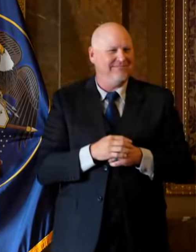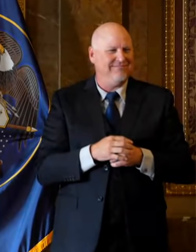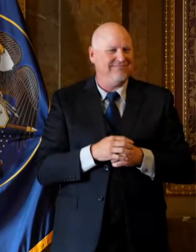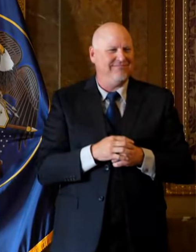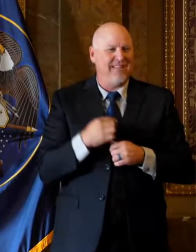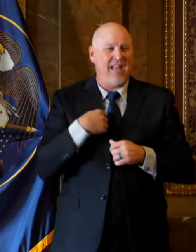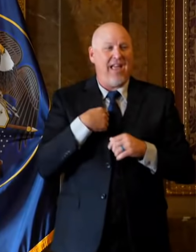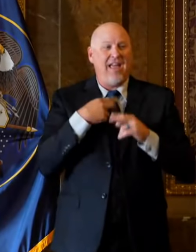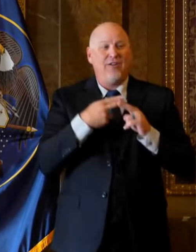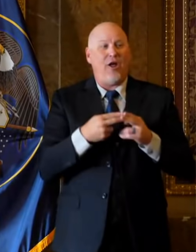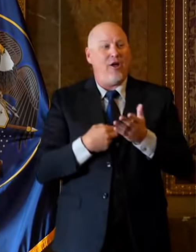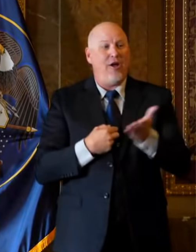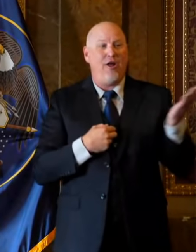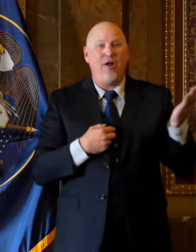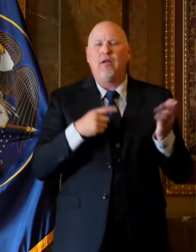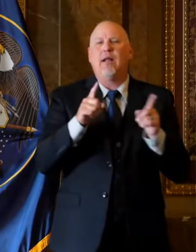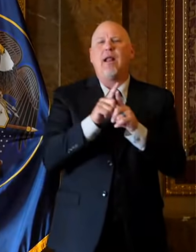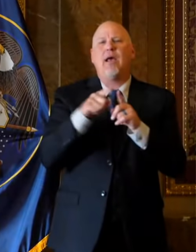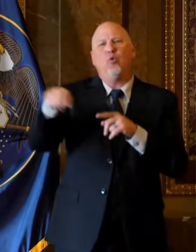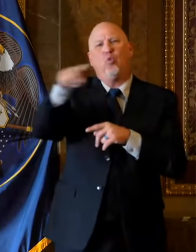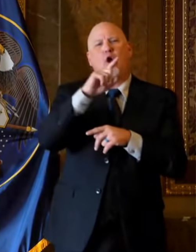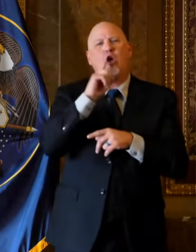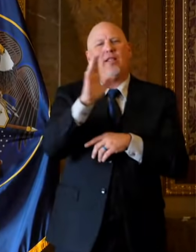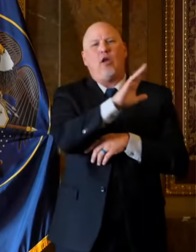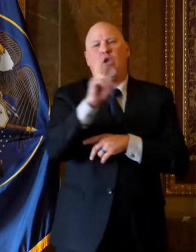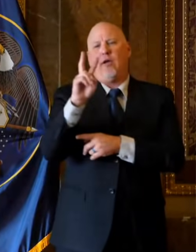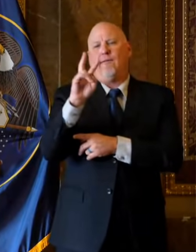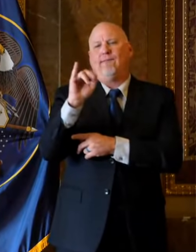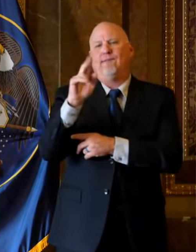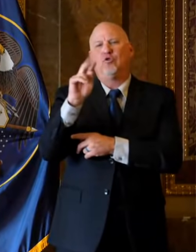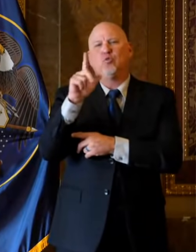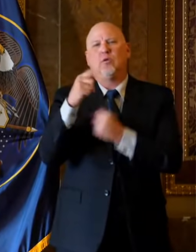with support. Tell them they're heroes. Tell them that